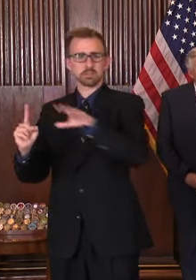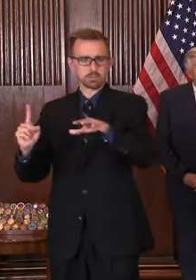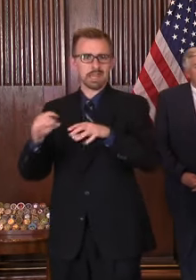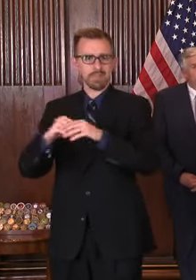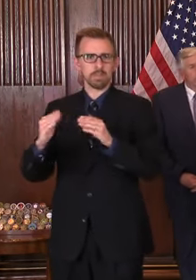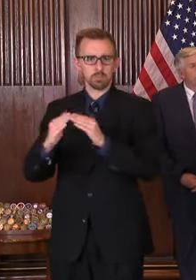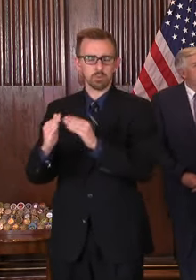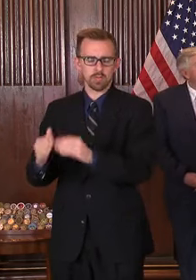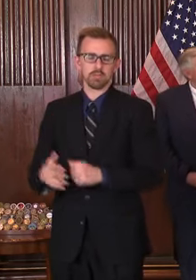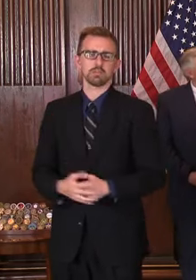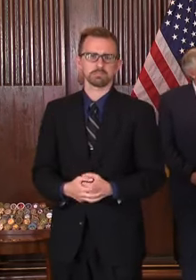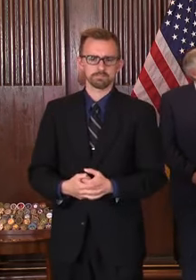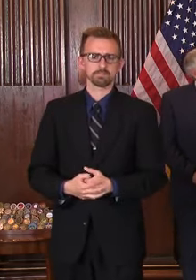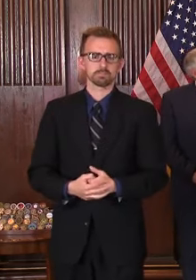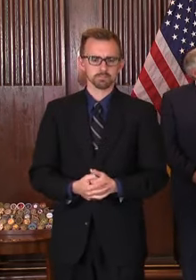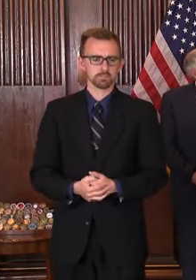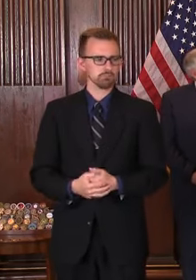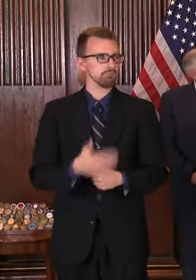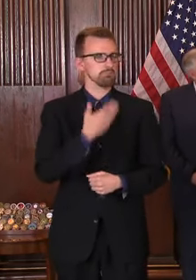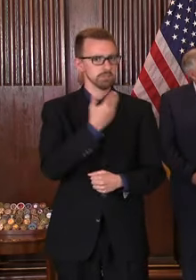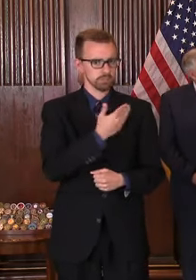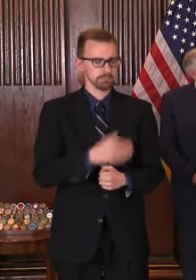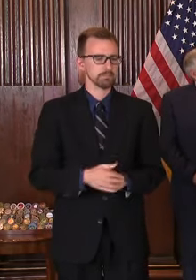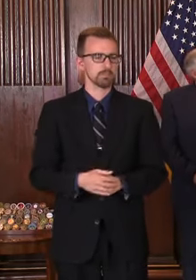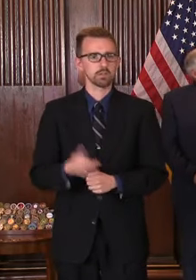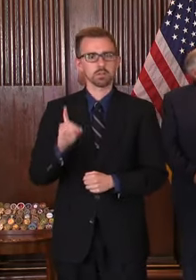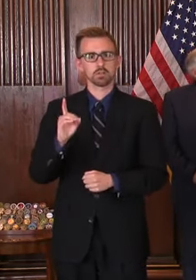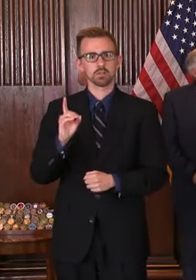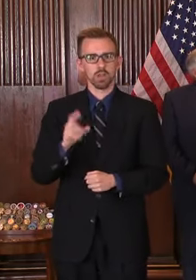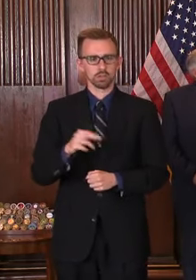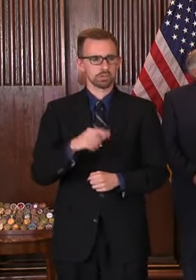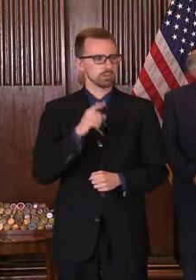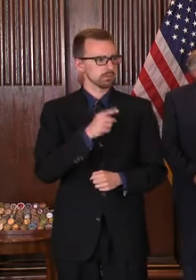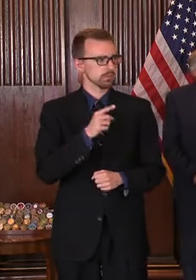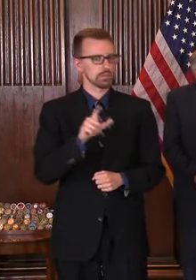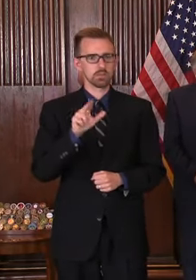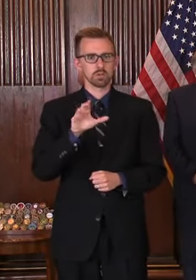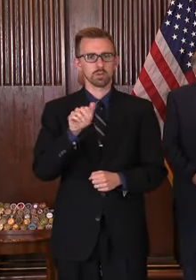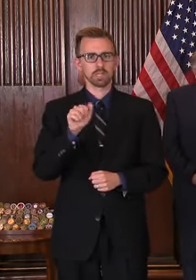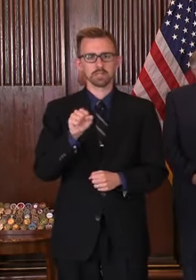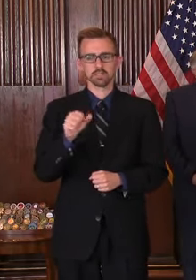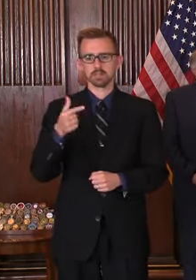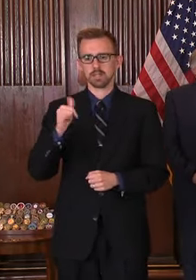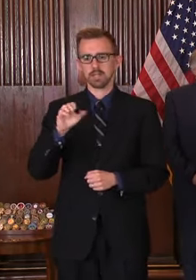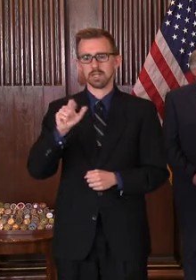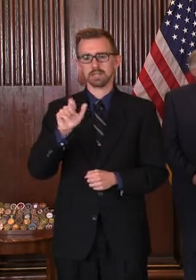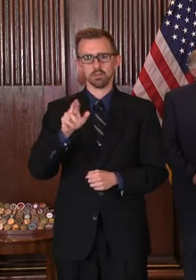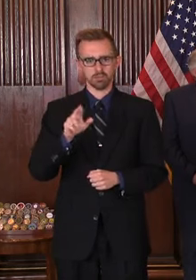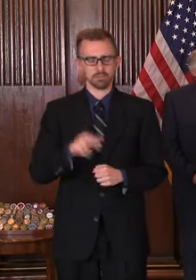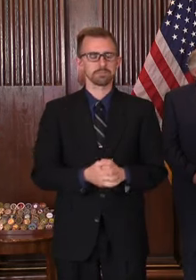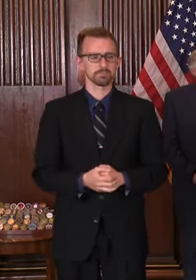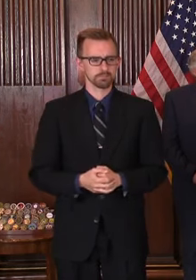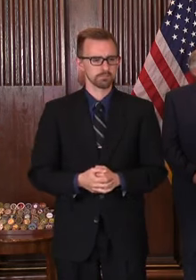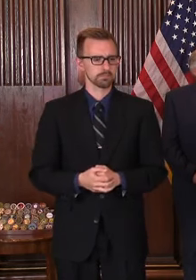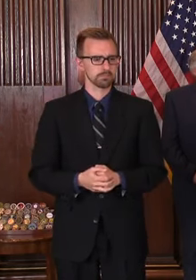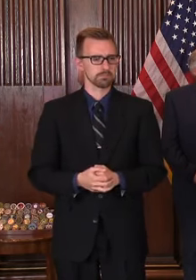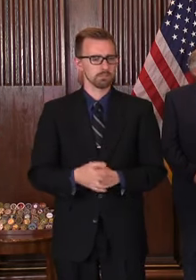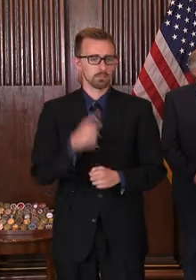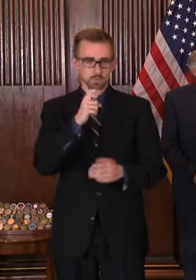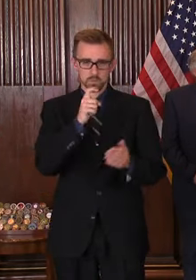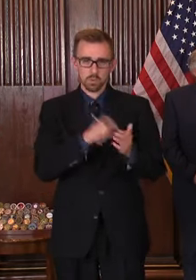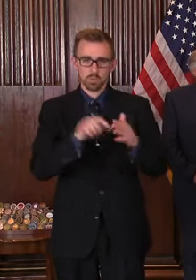community. All right, thank you. Dr. Trautman, this one is from Lucas Geisler from ABC 17. What challenges has